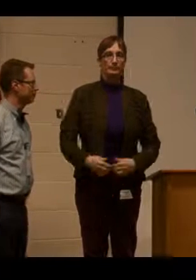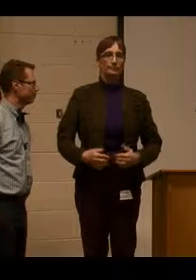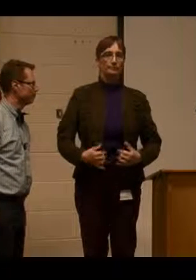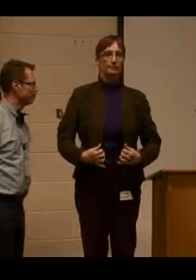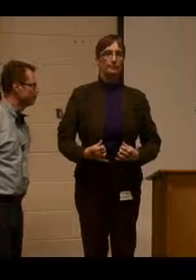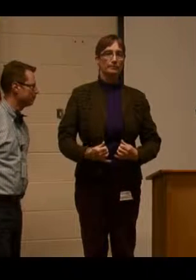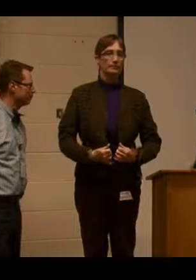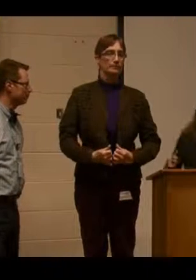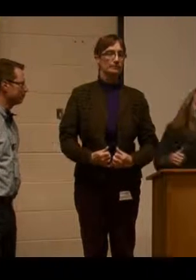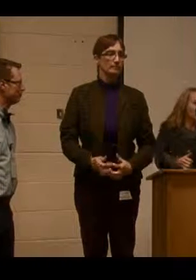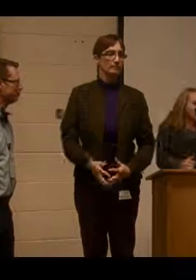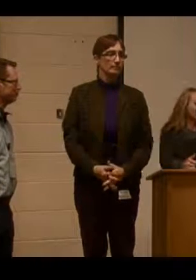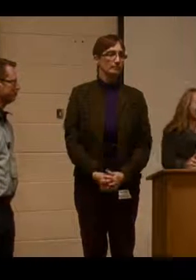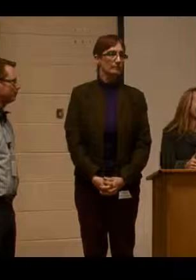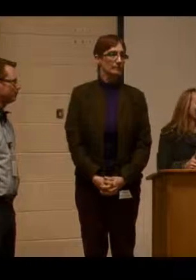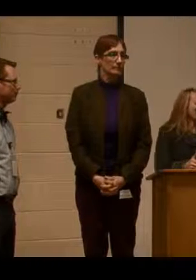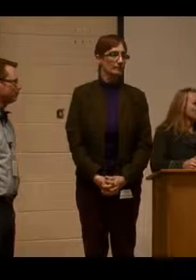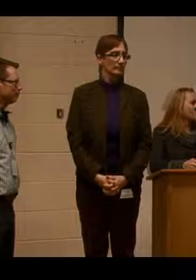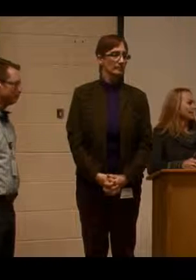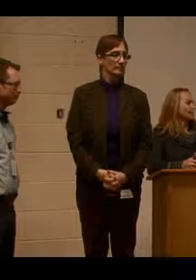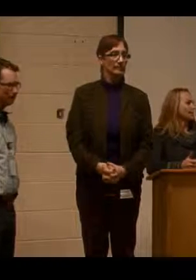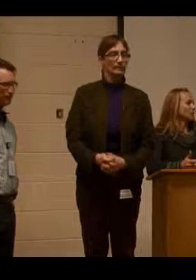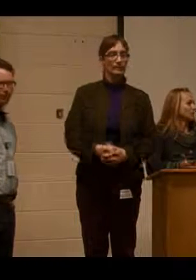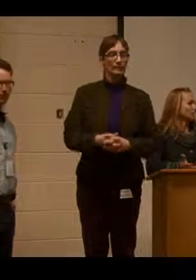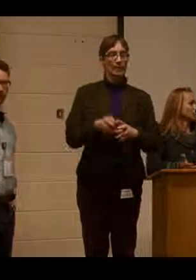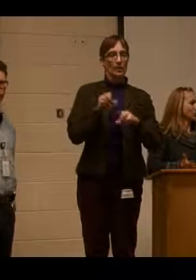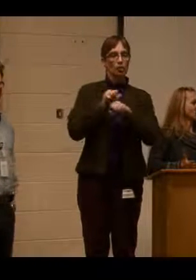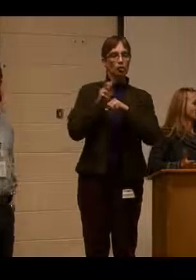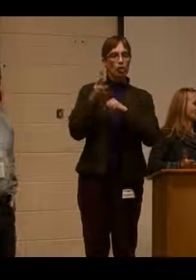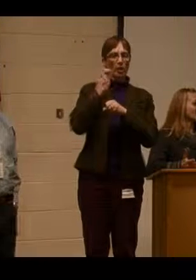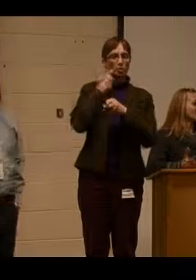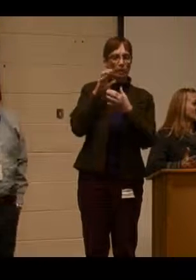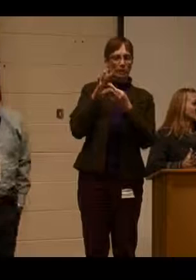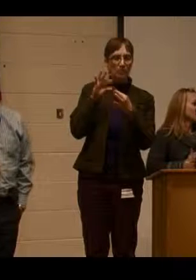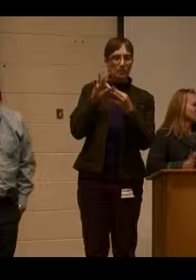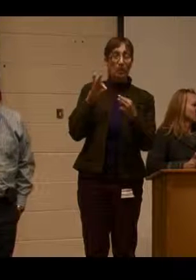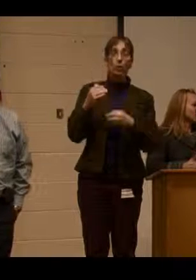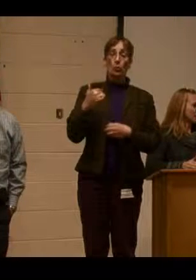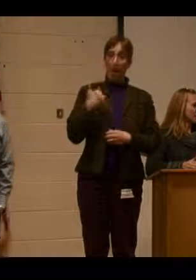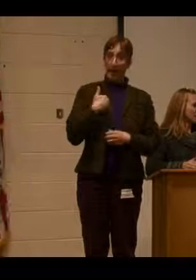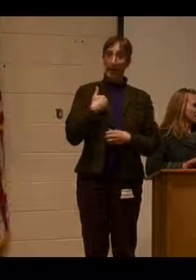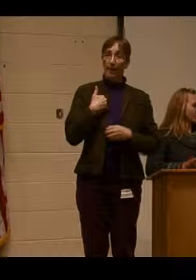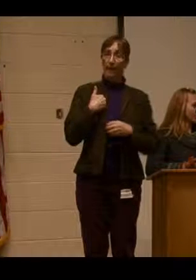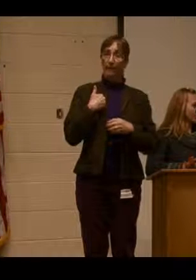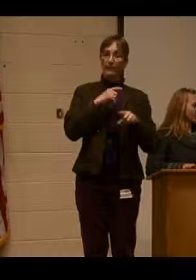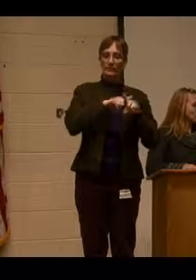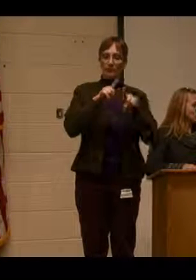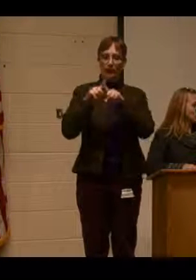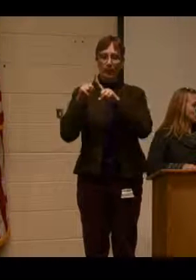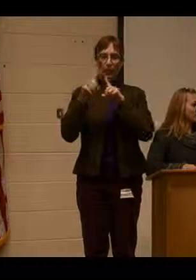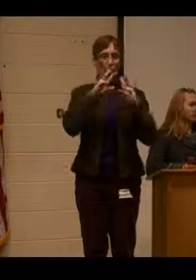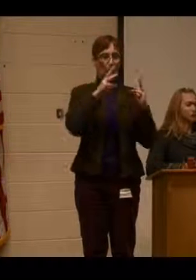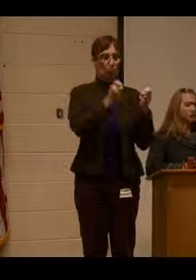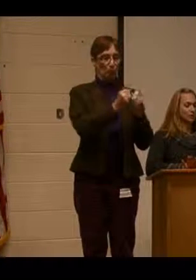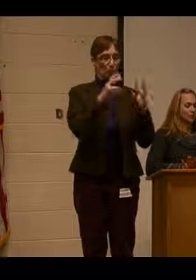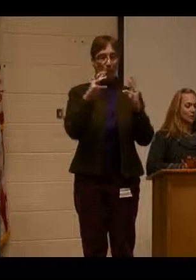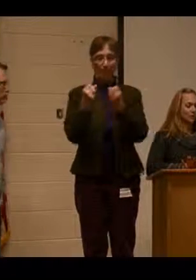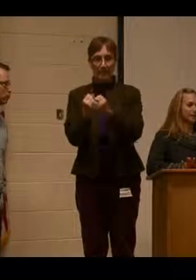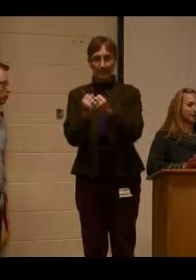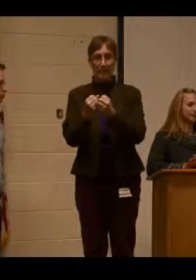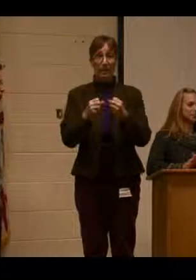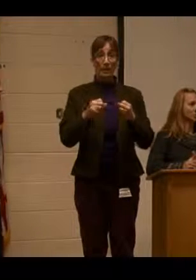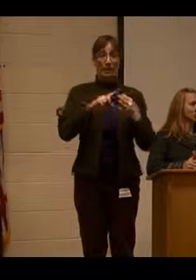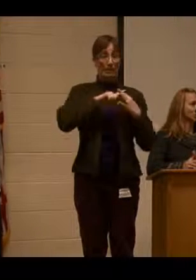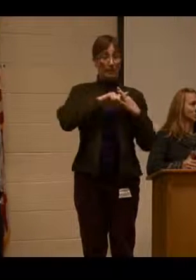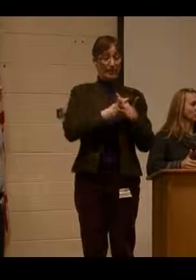Like what John was stating, we do have workshops, and at the beginning of the school year, students take specific workshops that